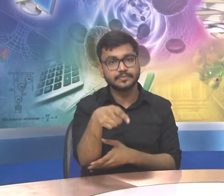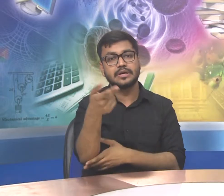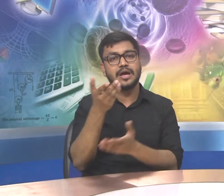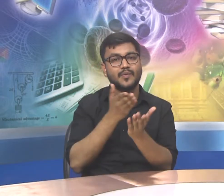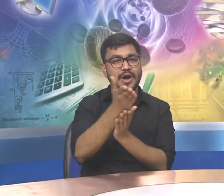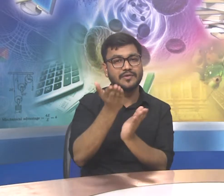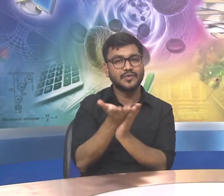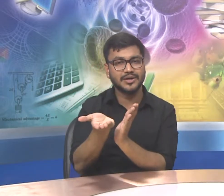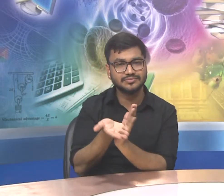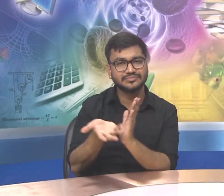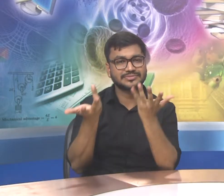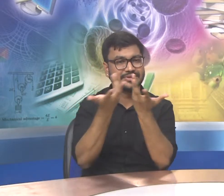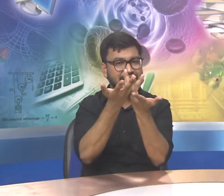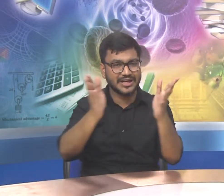This type of account